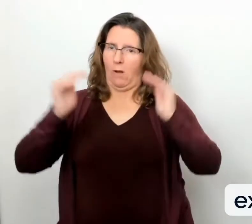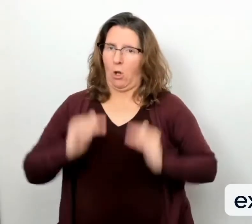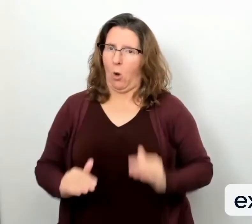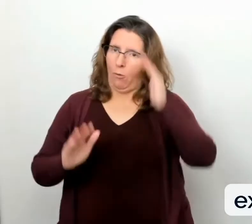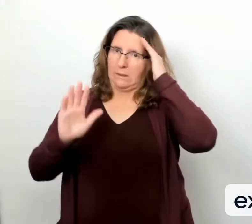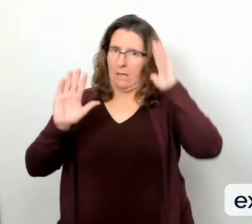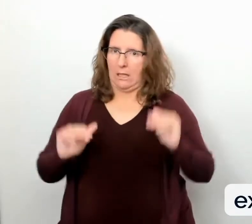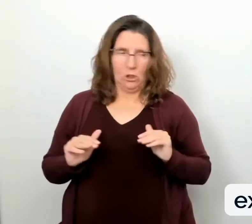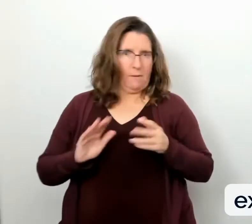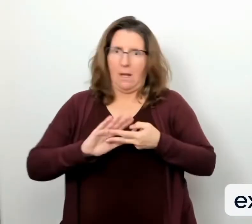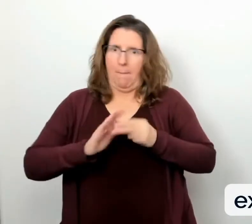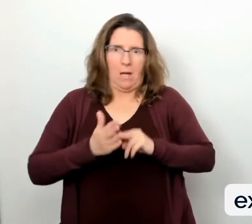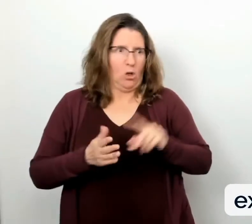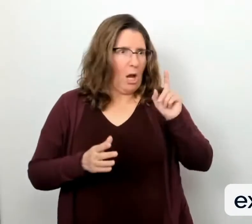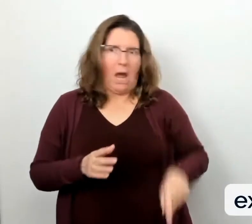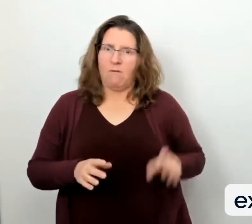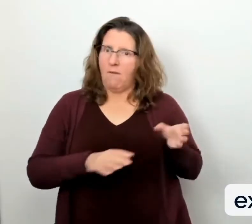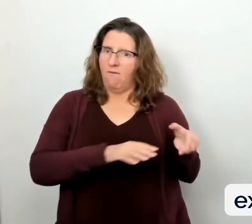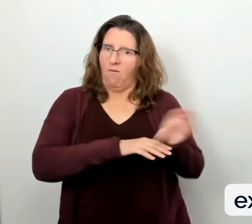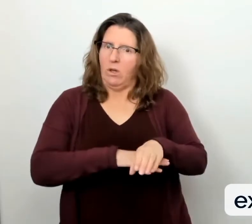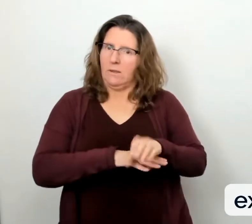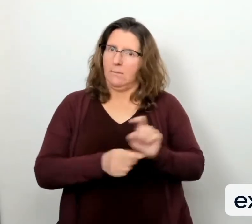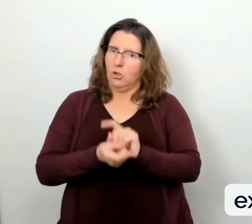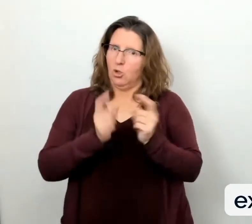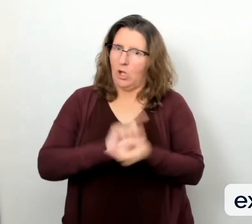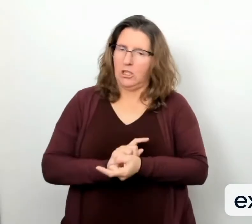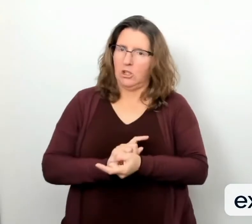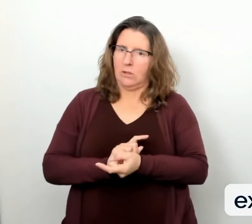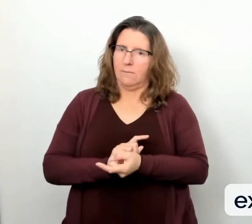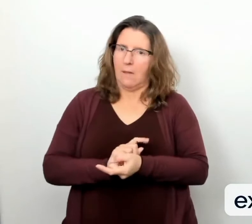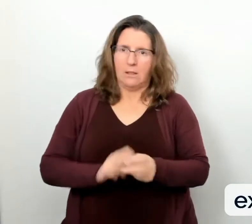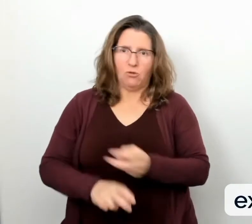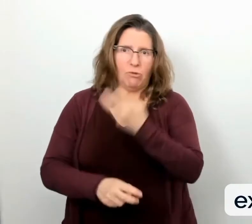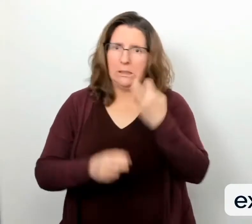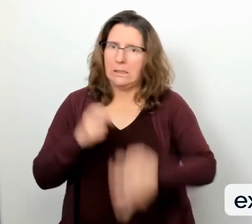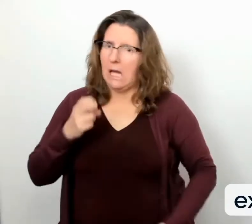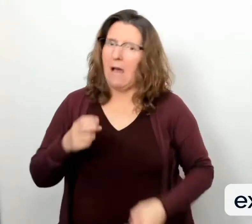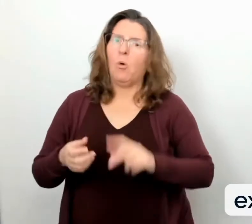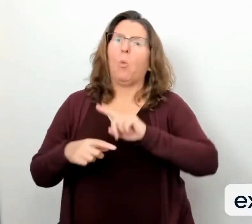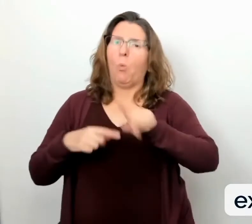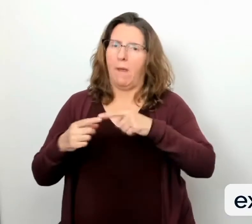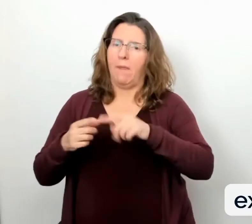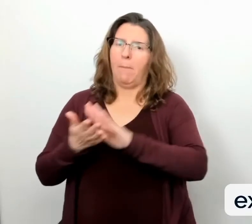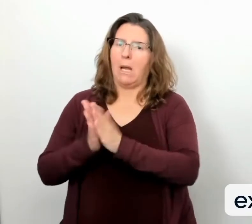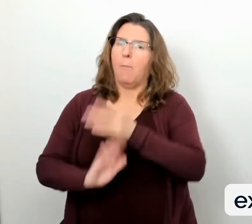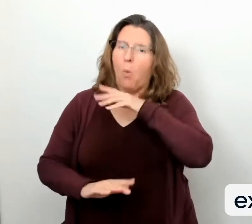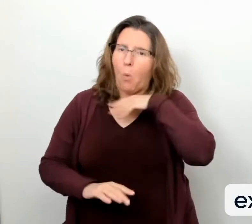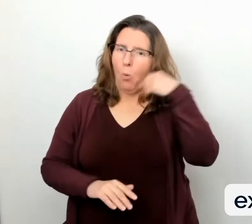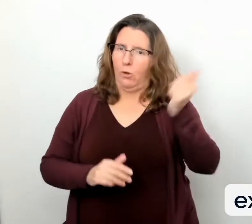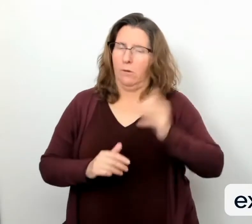They become accustomed to these low expectations, and trying to change this mindset takes purposeful effort on the teacher's